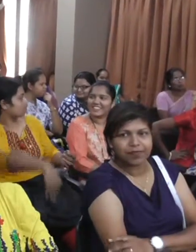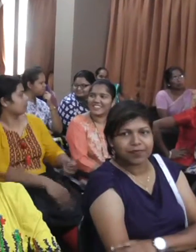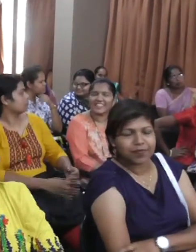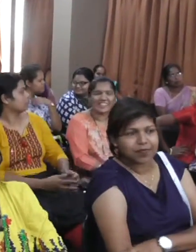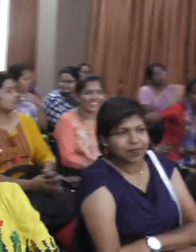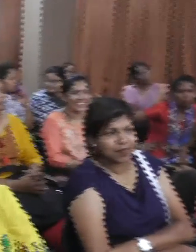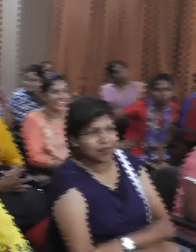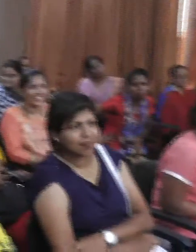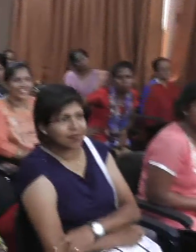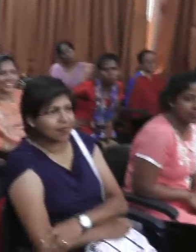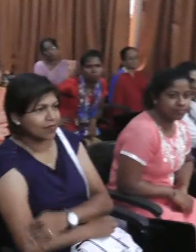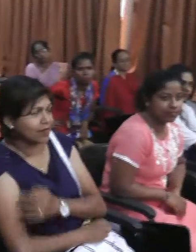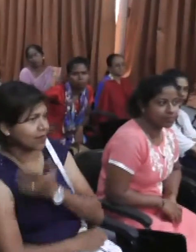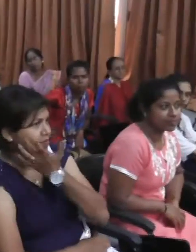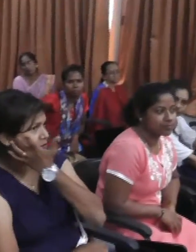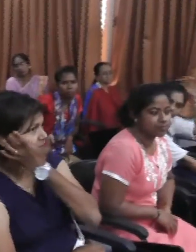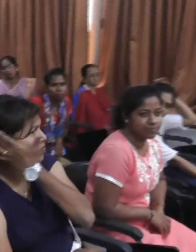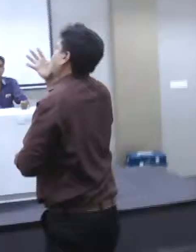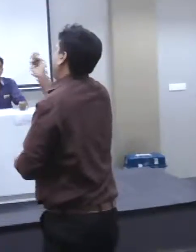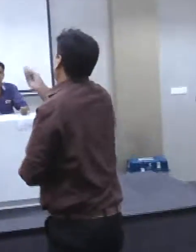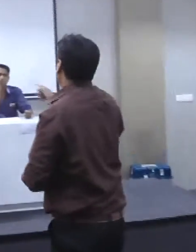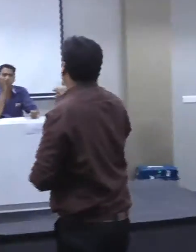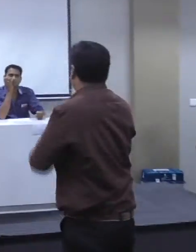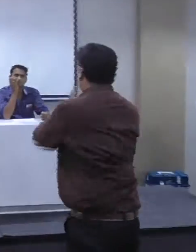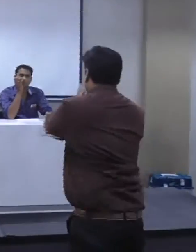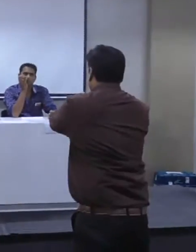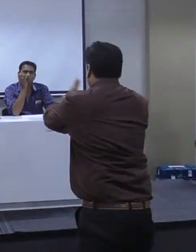Again, we are demonstrating.